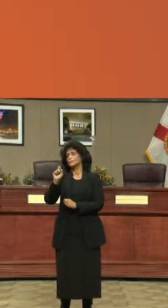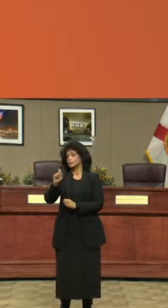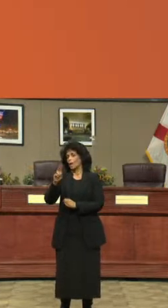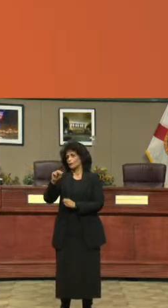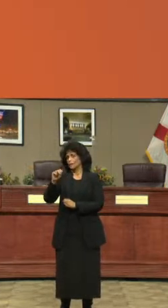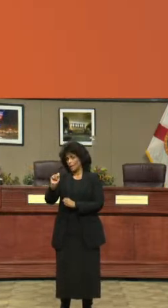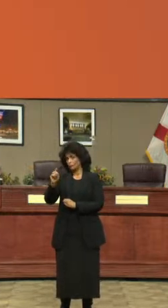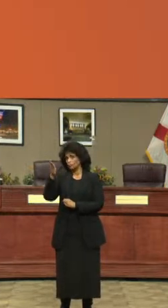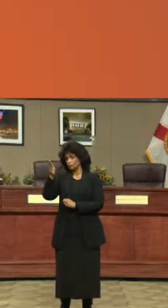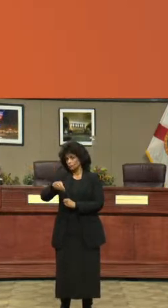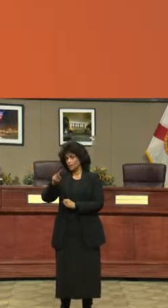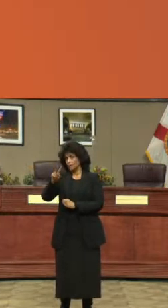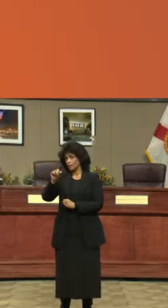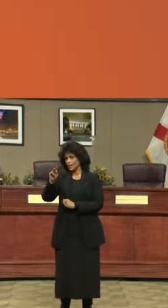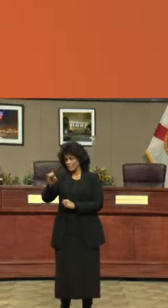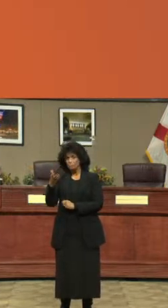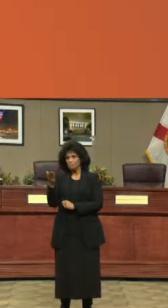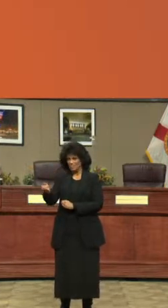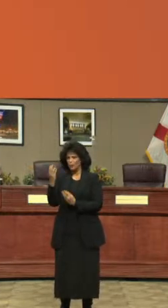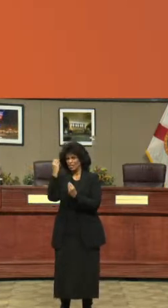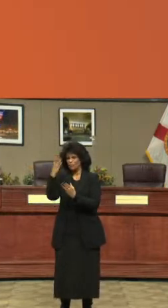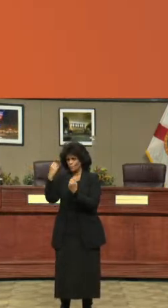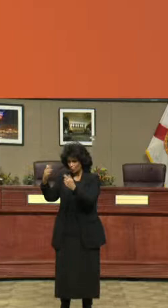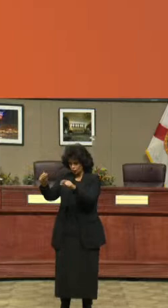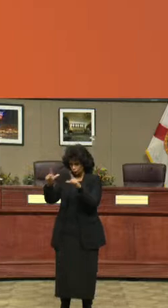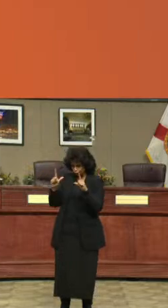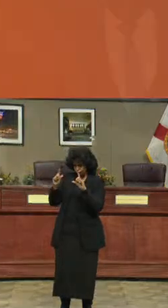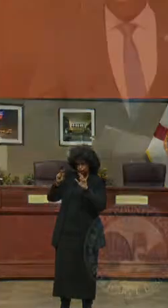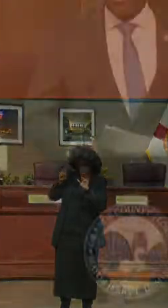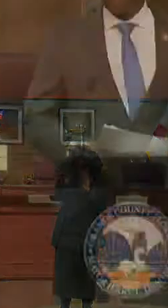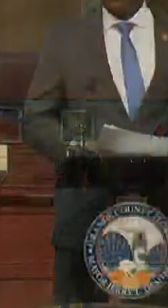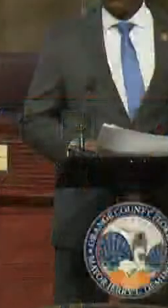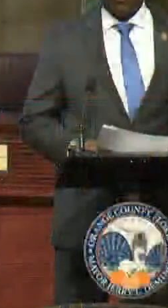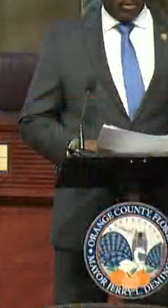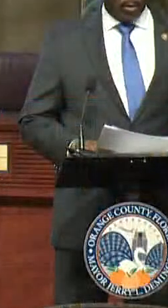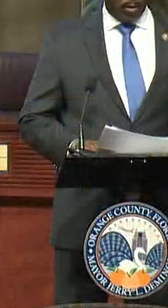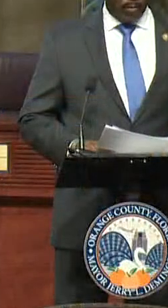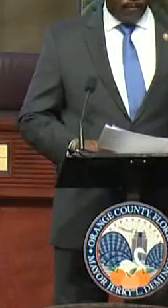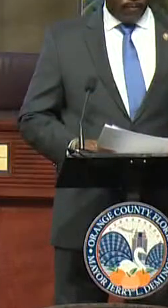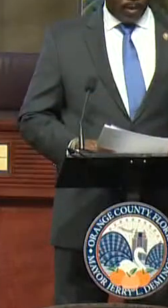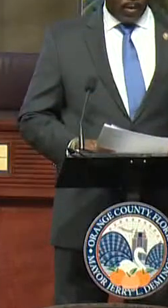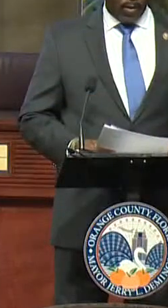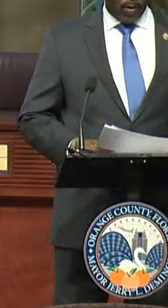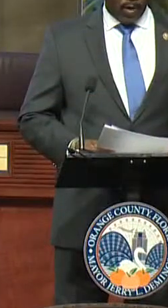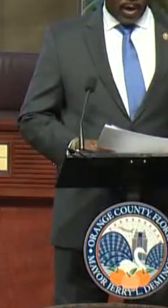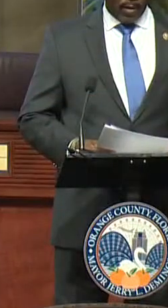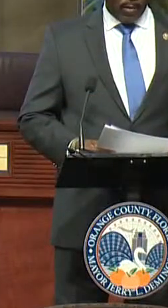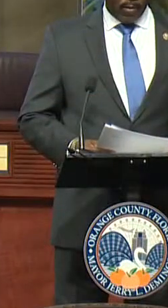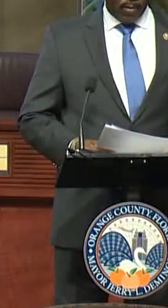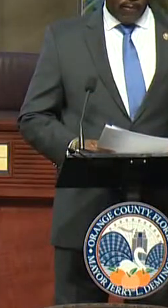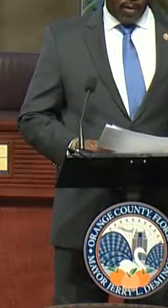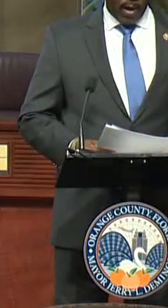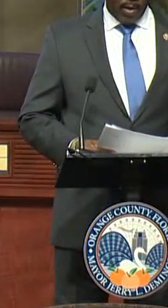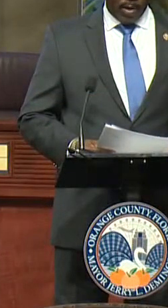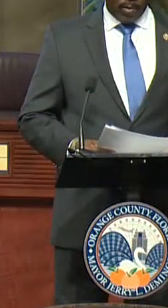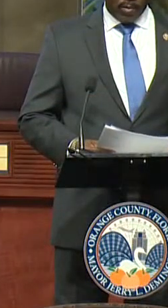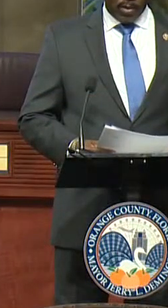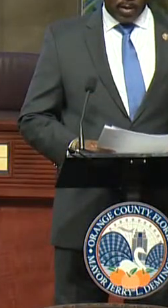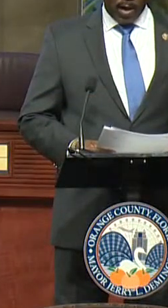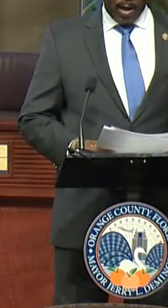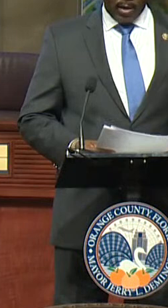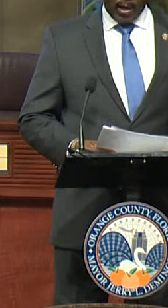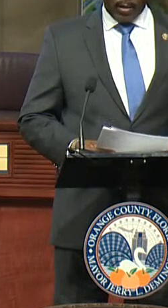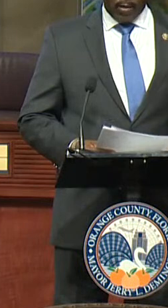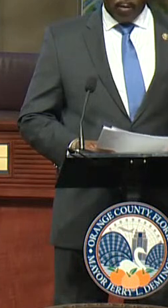ocfl.net/vaccine. The next announcement is for qualified veterans. The Orlando VA Medical